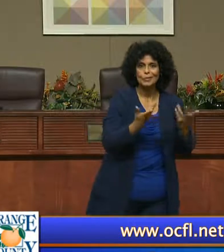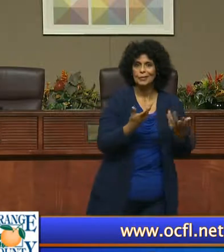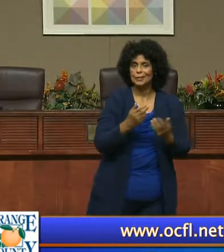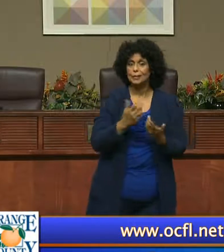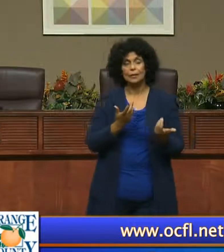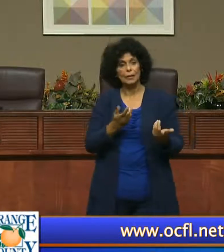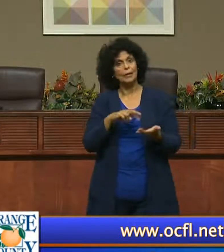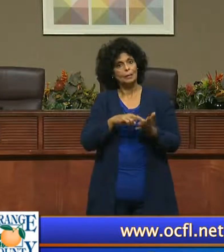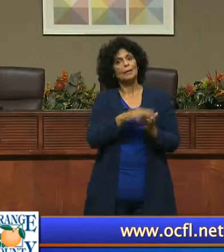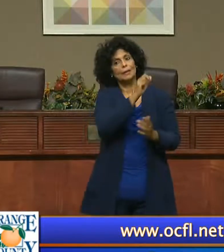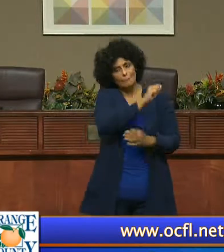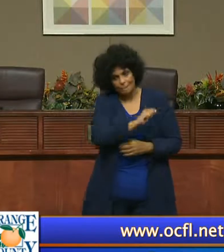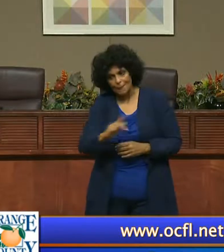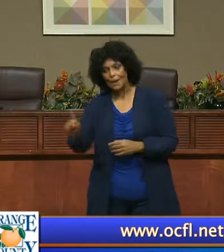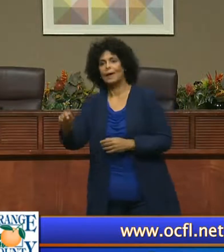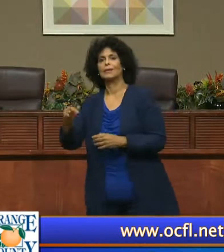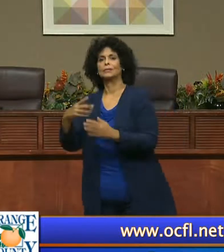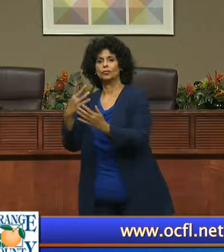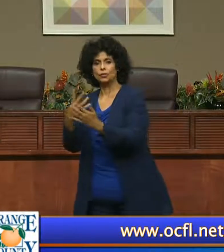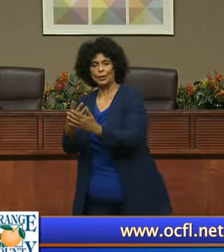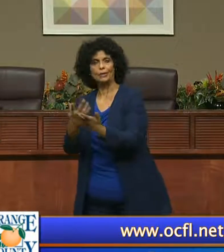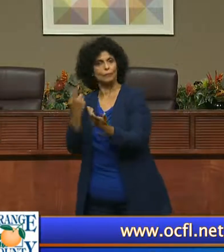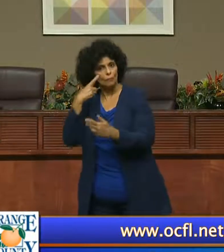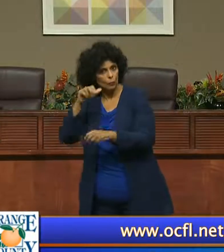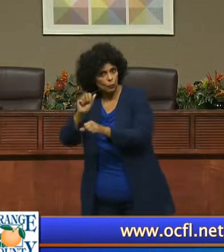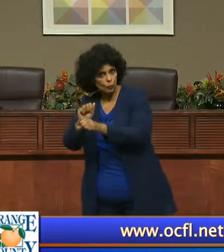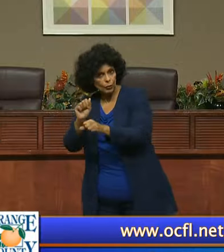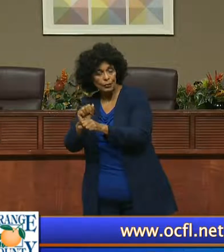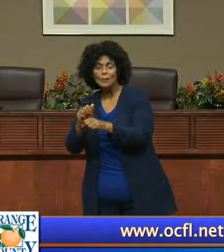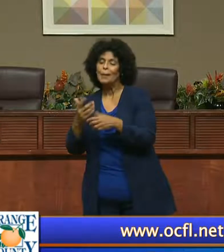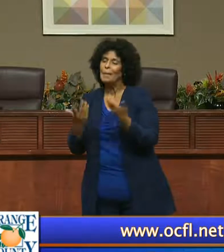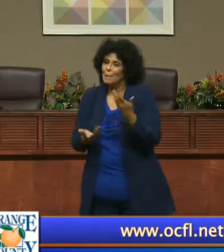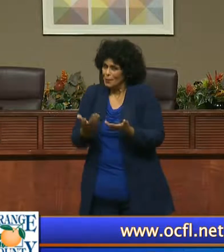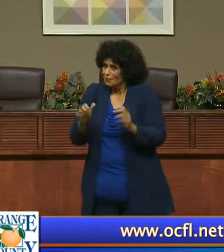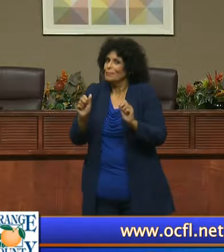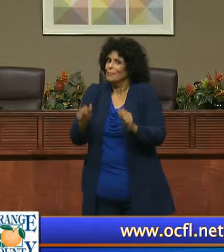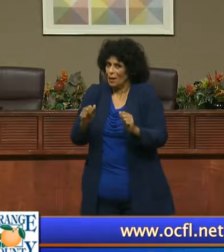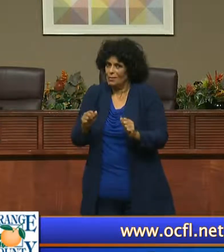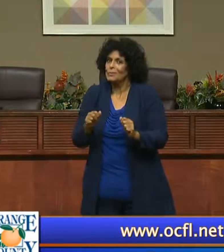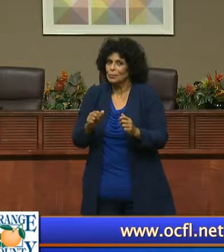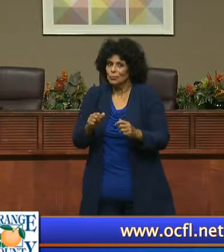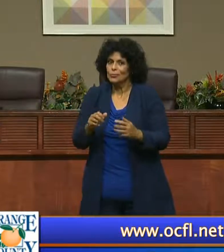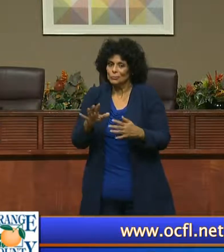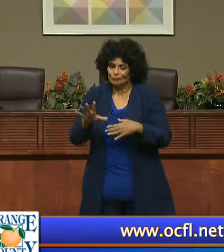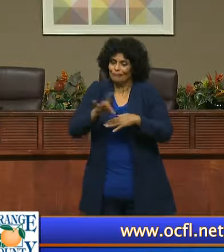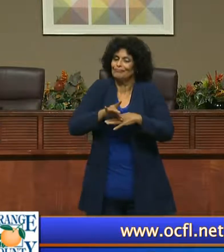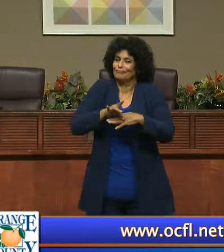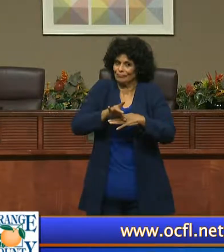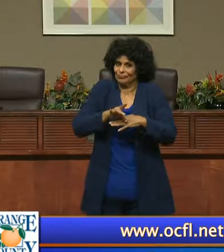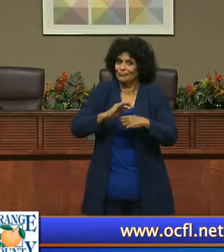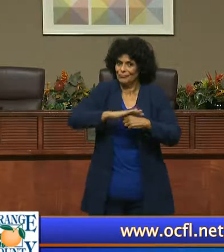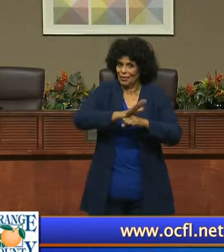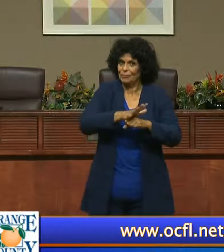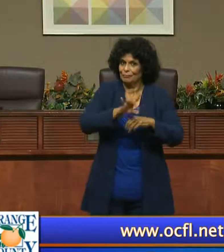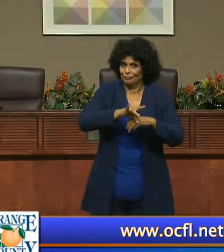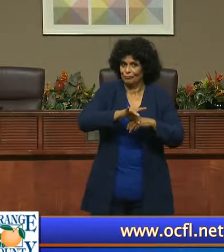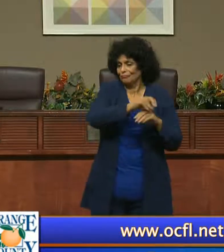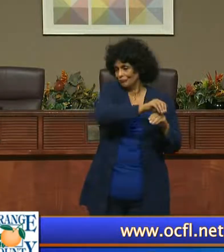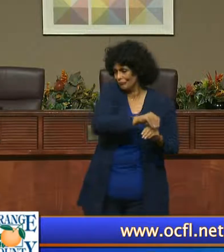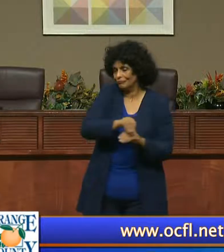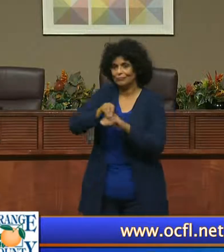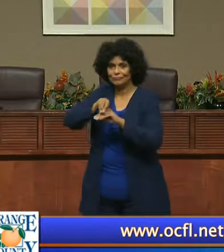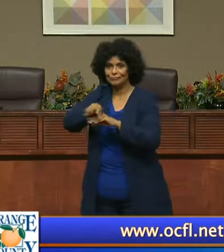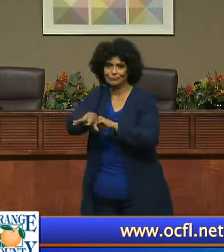they come back into the jail. It's certainly an opportunity there to introduce something from the outside environment into our